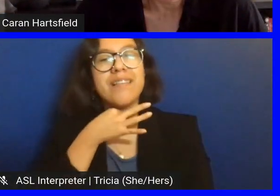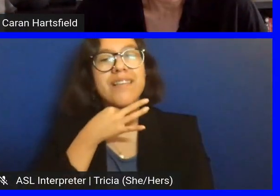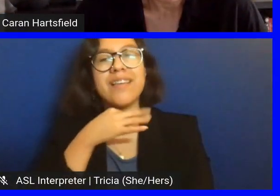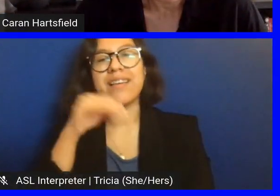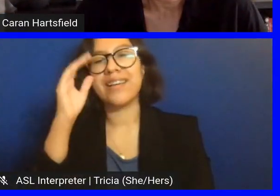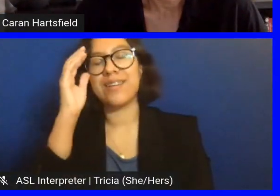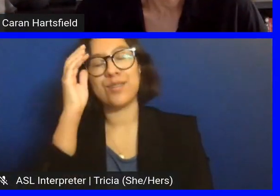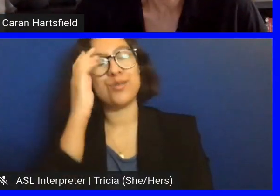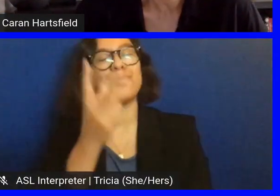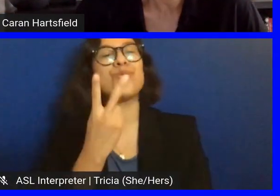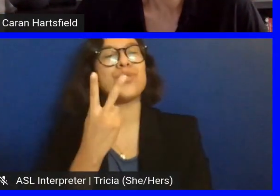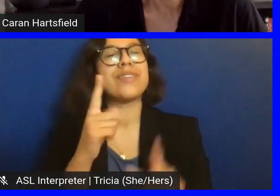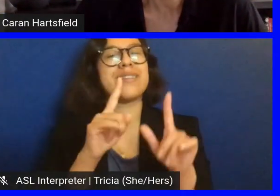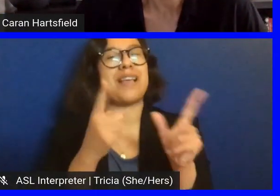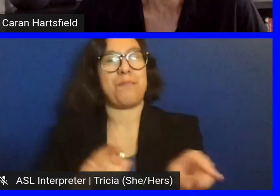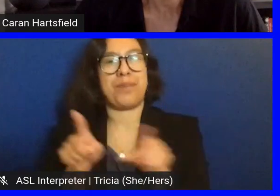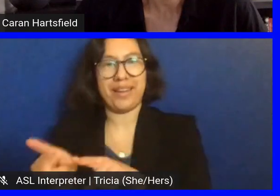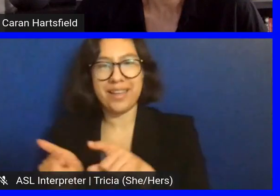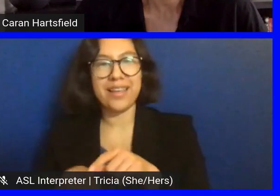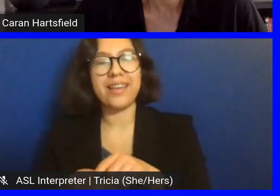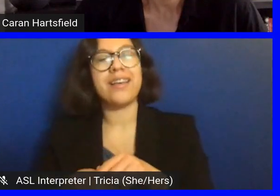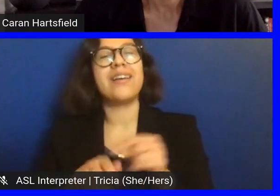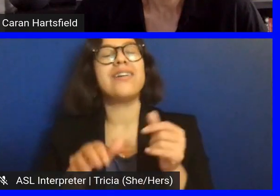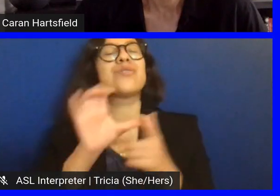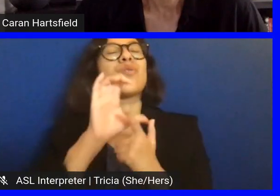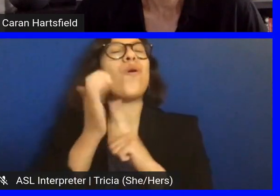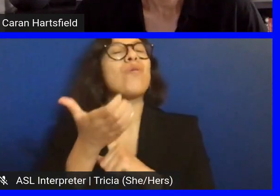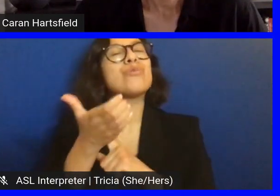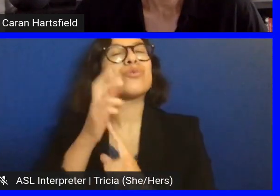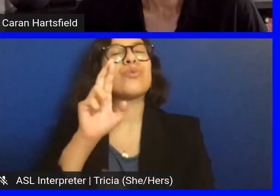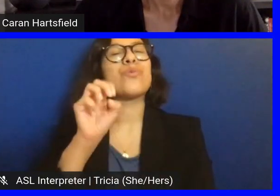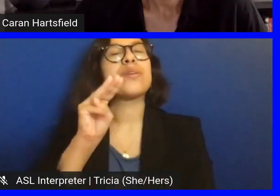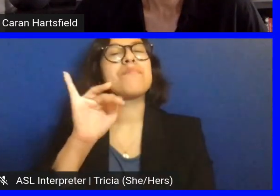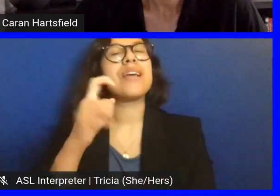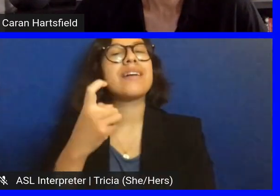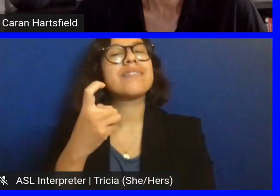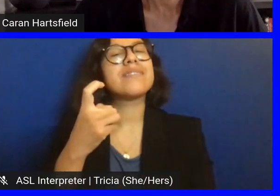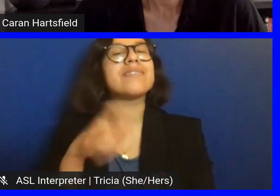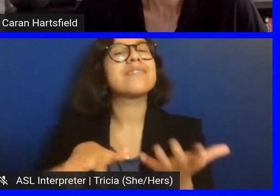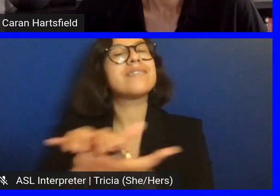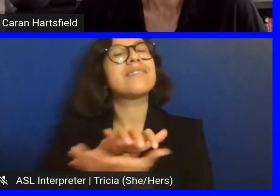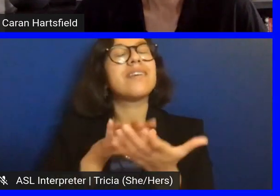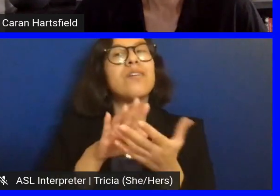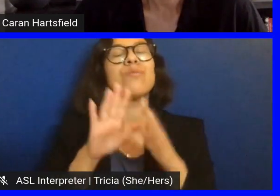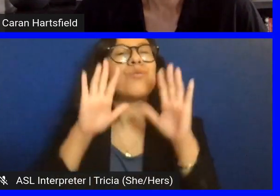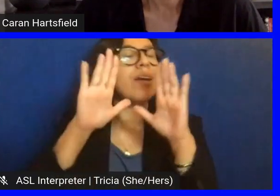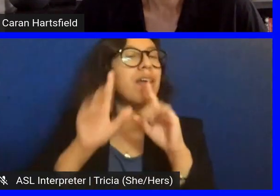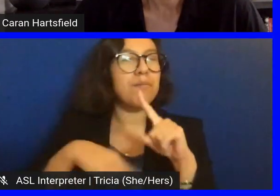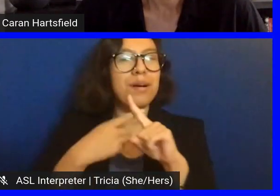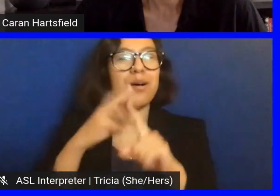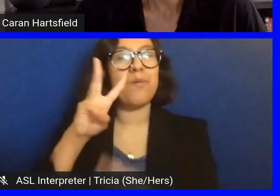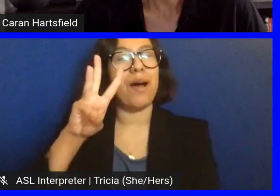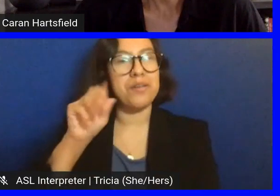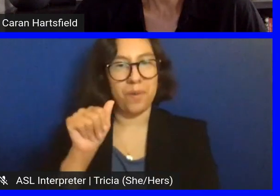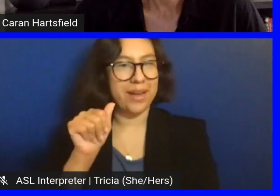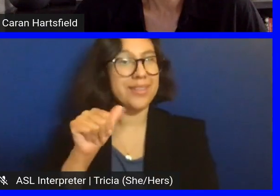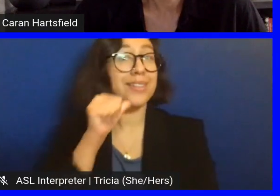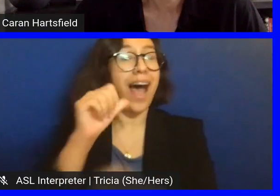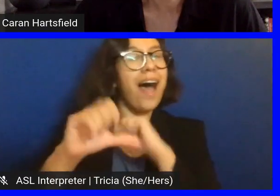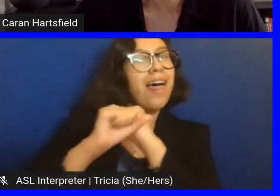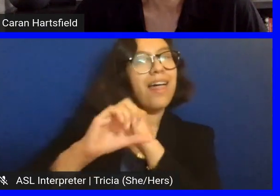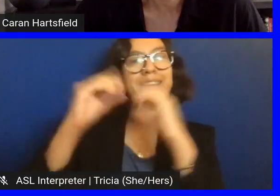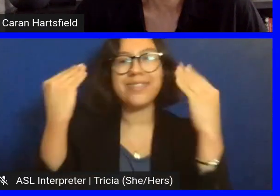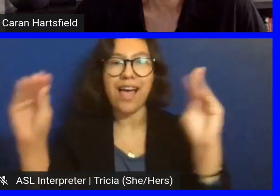things happening, right? This cultural remix. Like, the thing, the amazing thing about the Wide Awakes, and this is not salesmanship, is